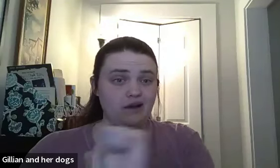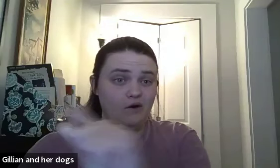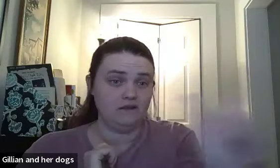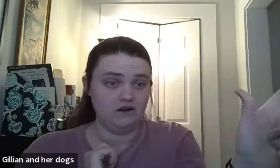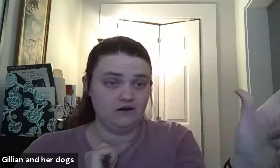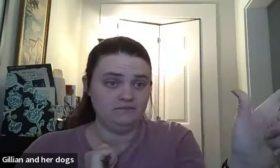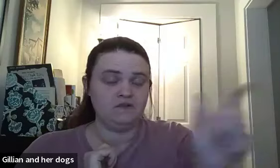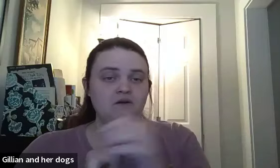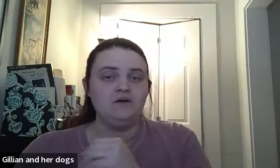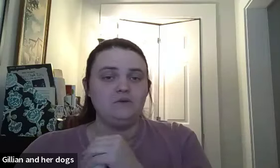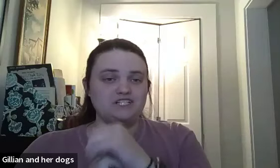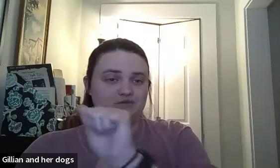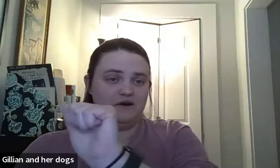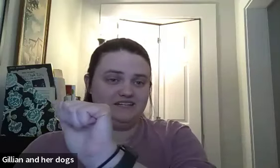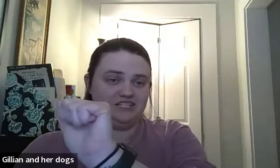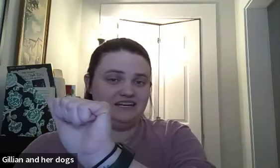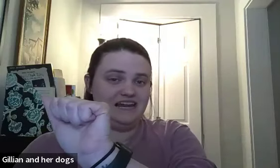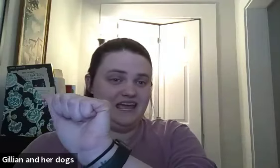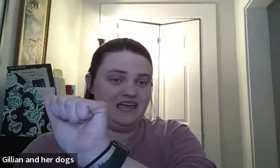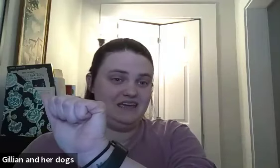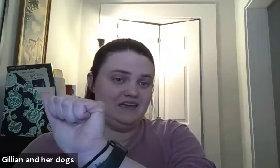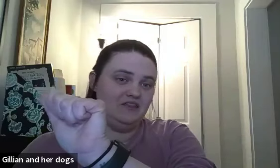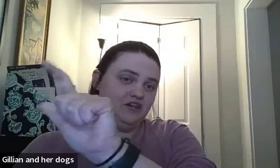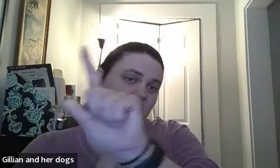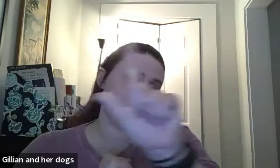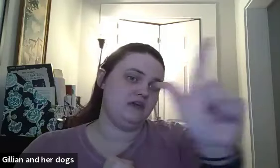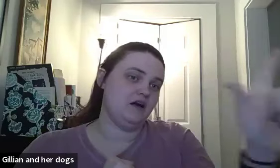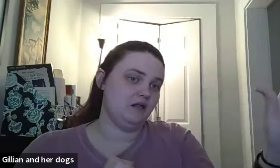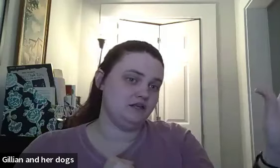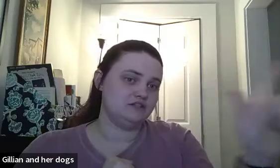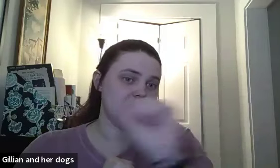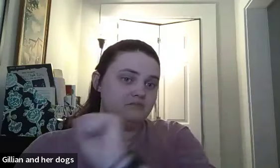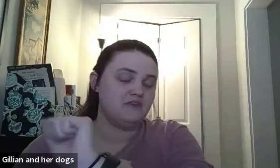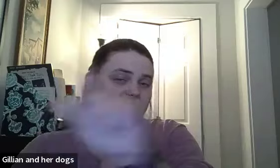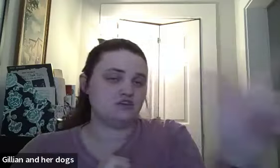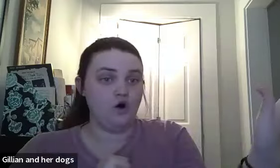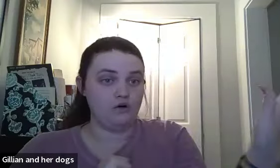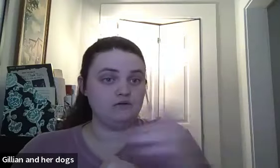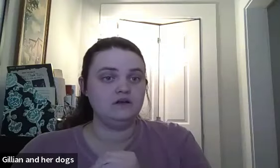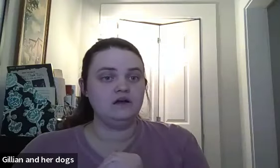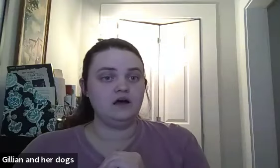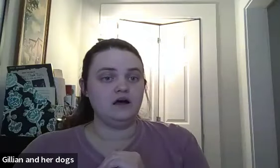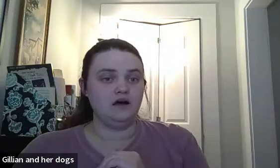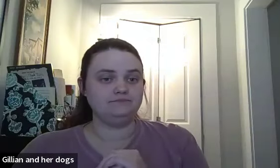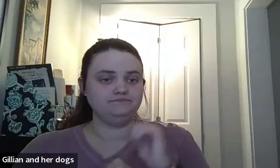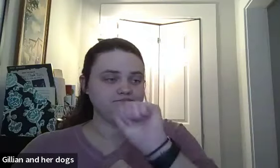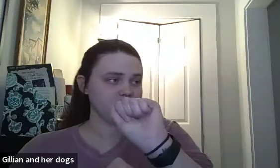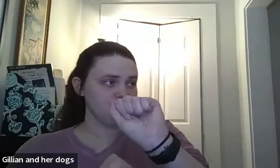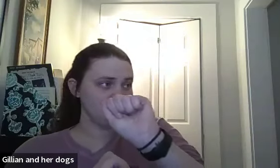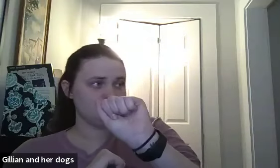like all of y'all, which is where I just did an A and then you go to the L and you swipe. That is all. Um, so